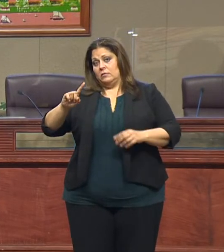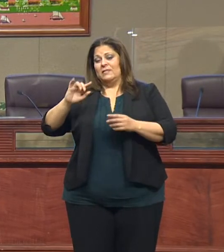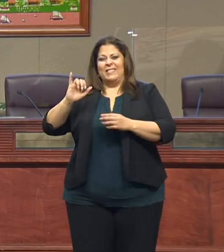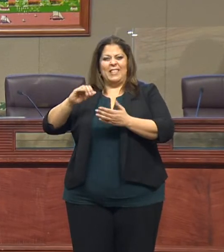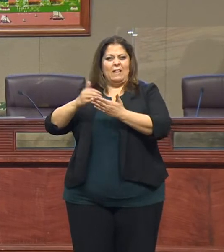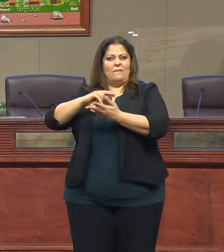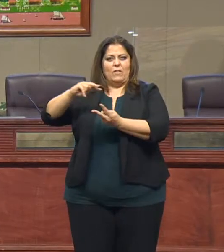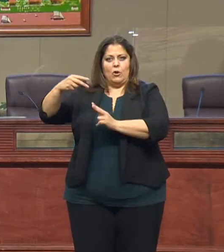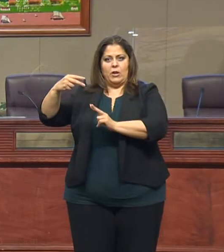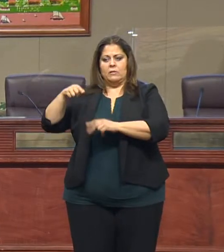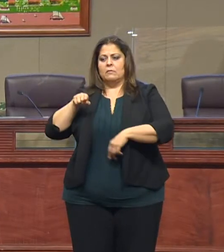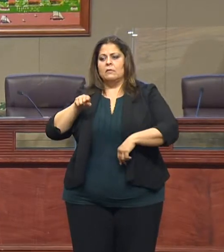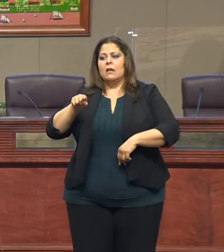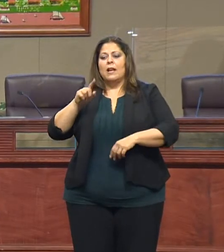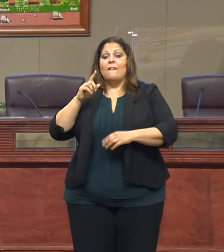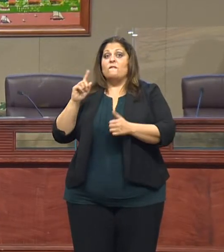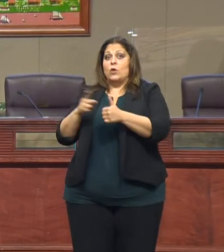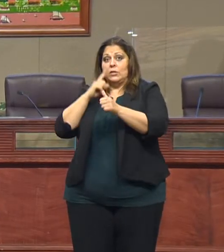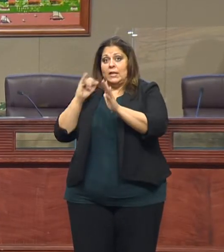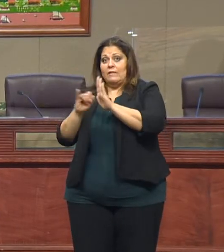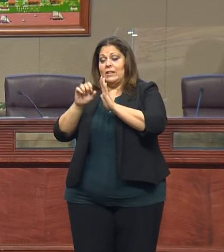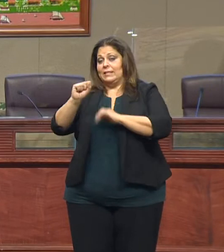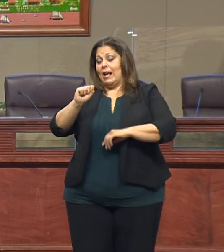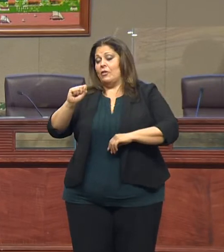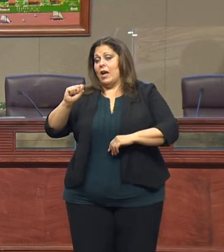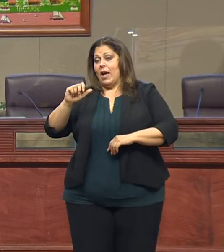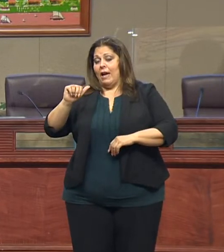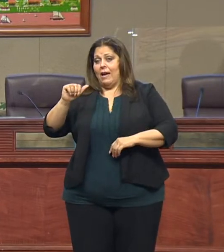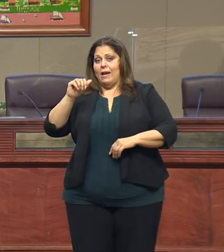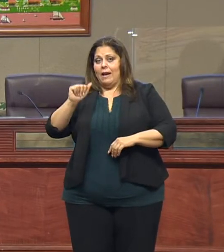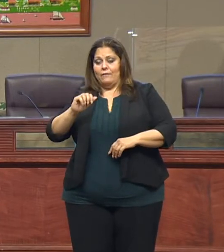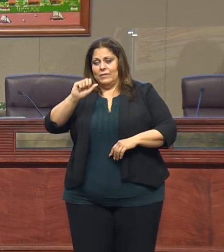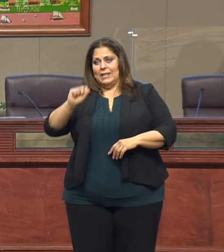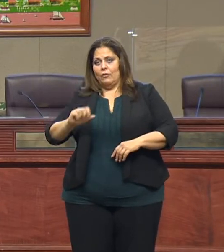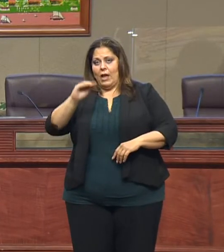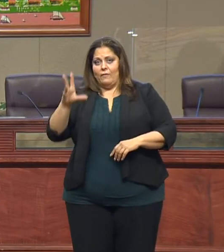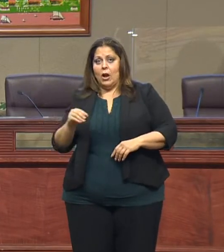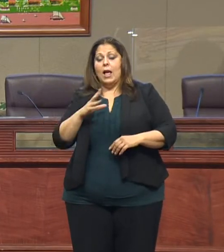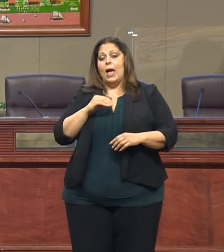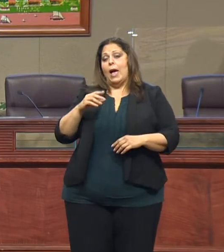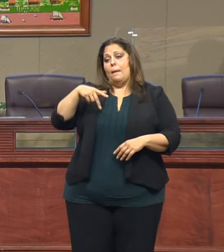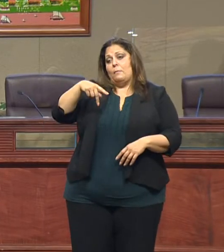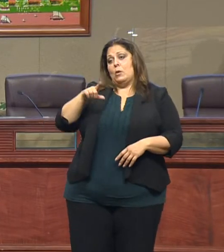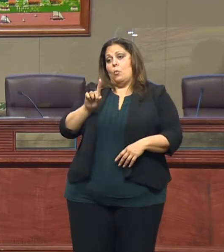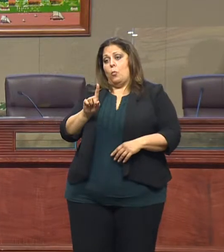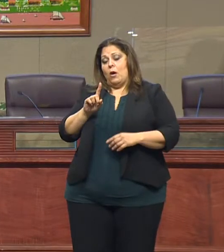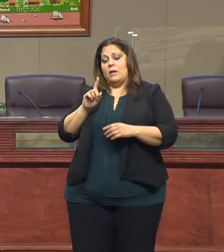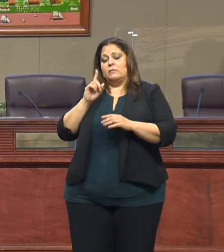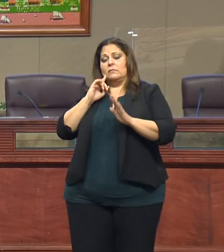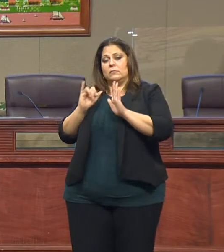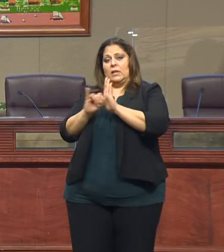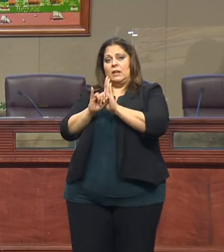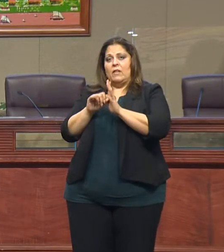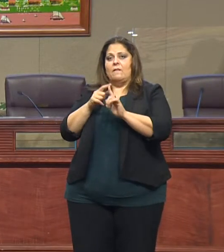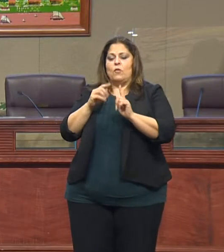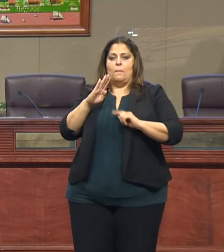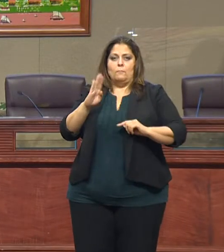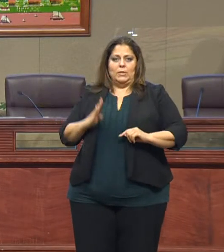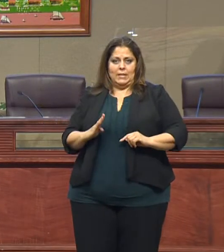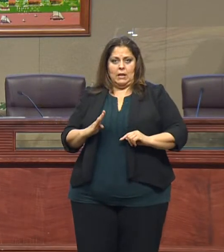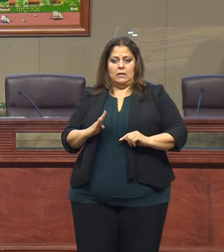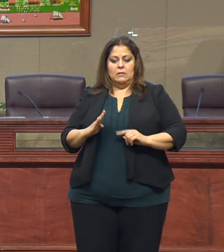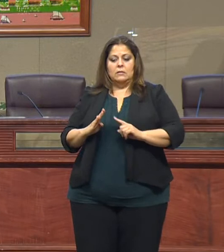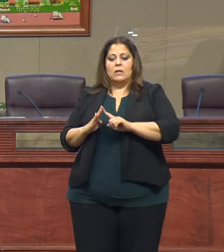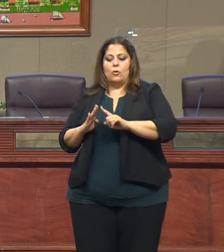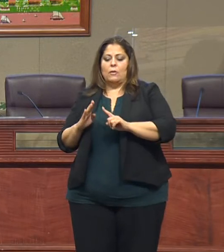variant, first identified in South Africa, and 2 of the P1 variant, first identified in travelers from Brazil who had traveled to